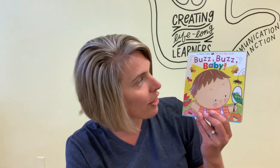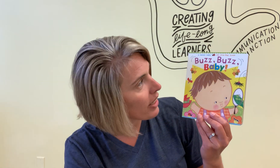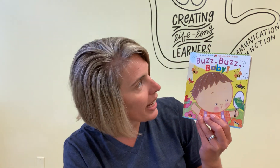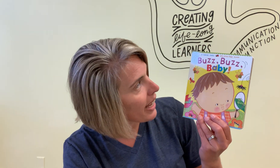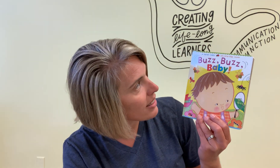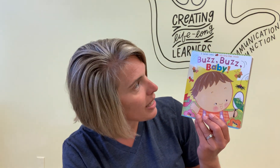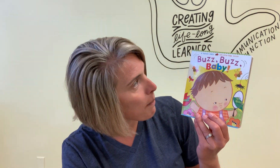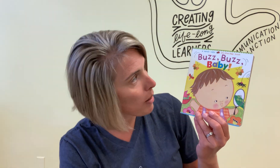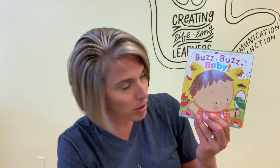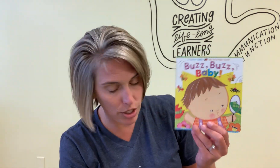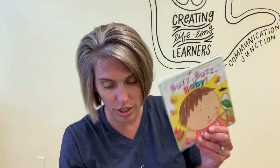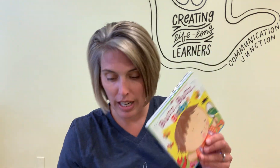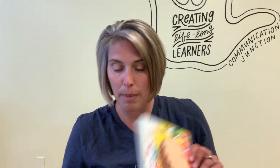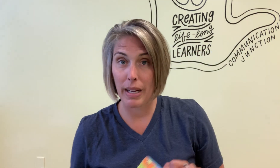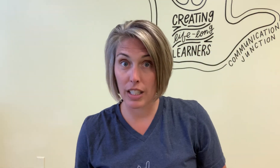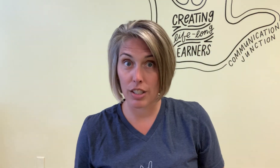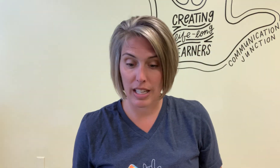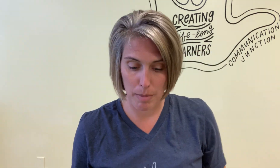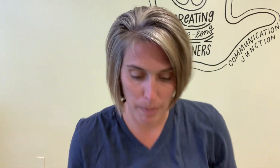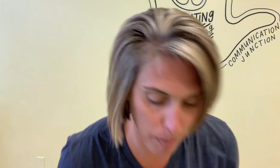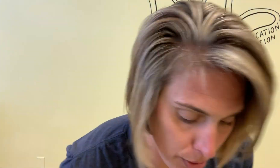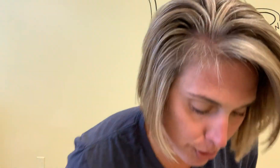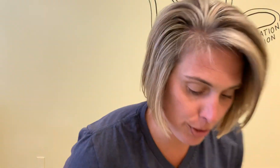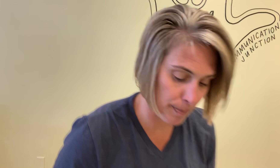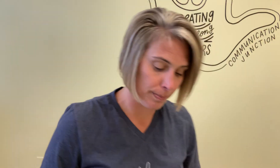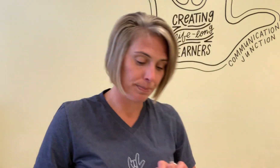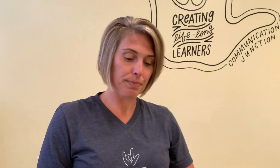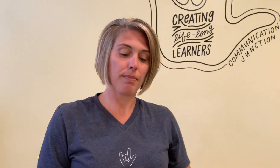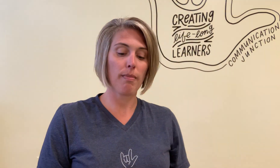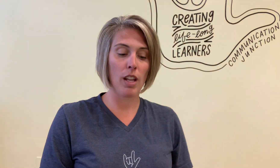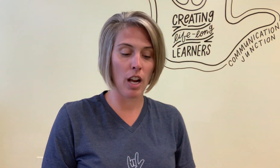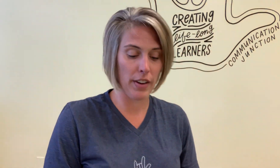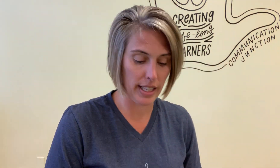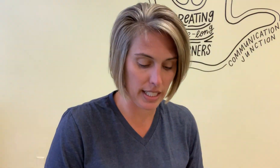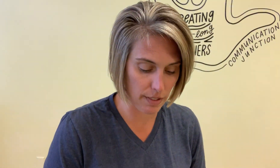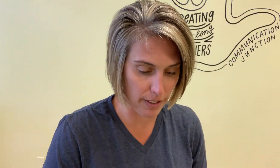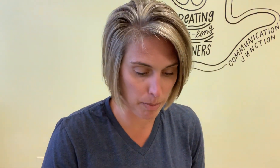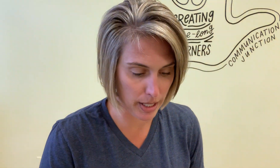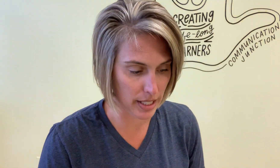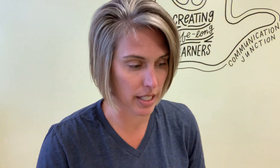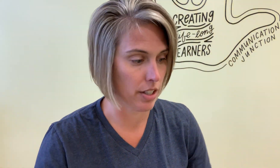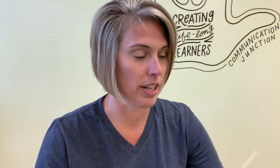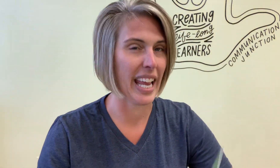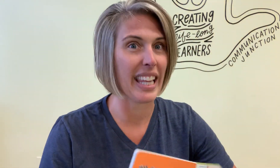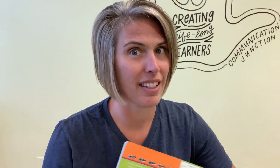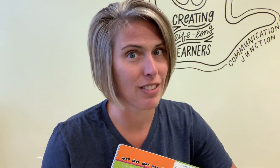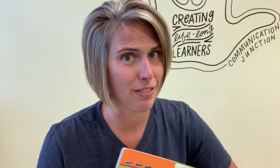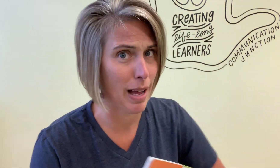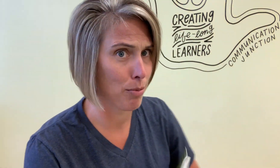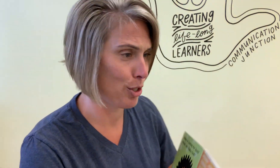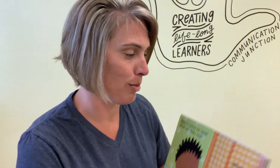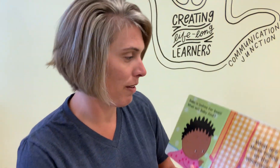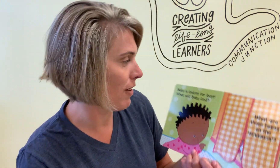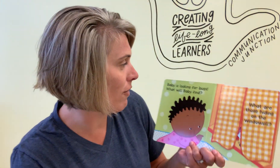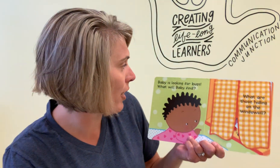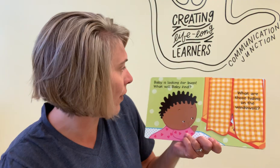Karen Katz and published by Little Simon Publishers. All right, lots of fun bugs in here. And Lift the Flap, which is my favorite. You